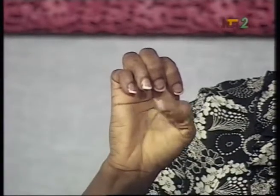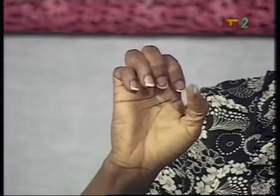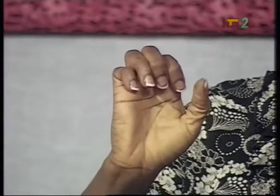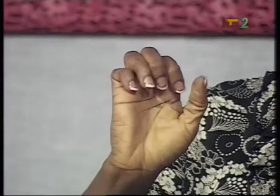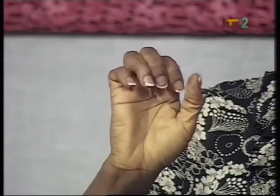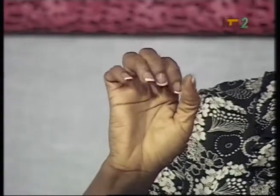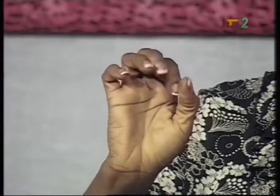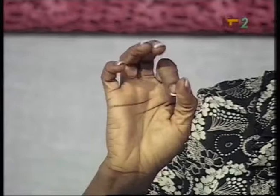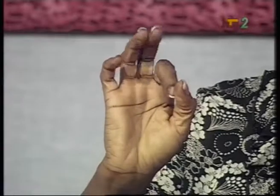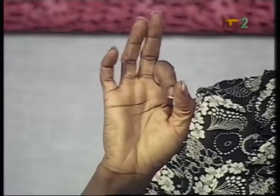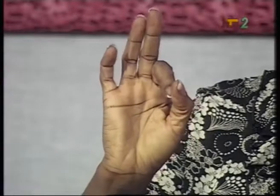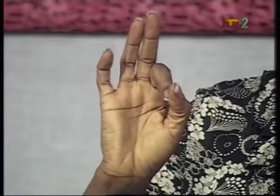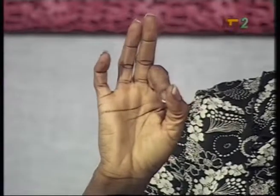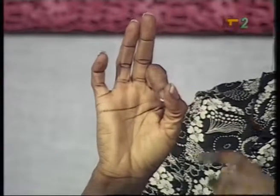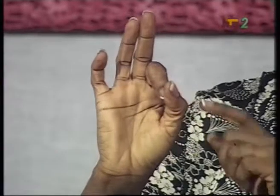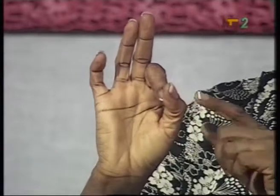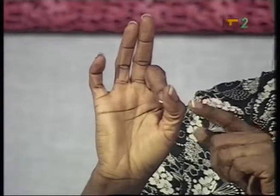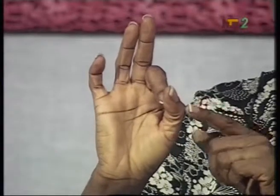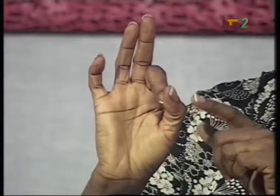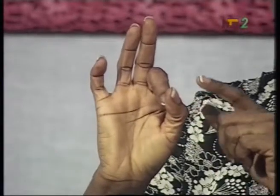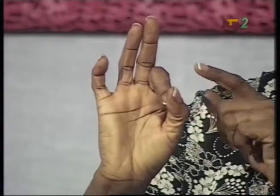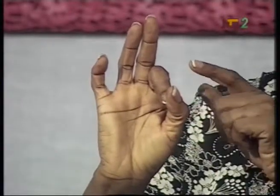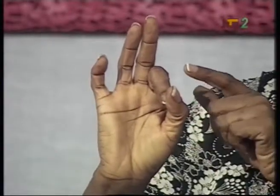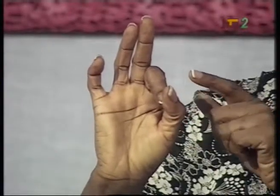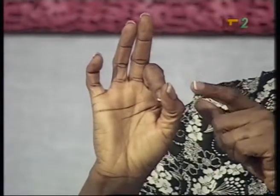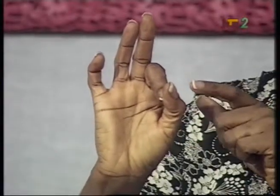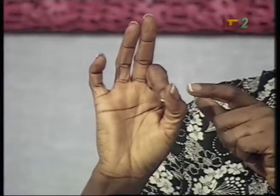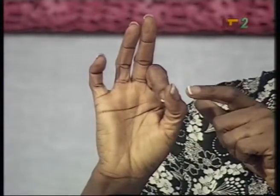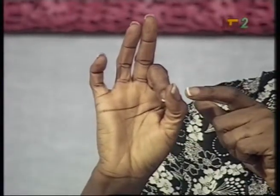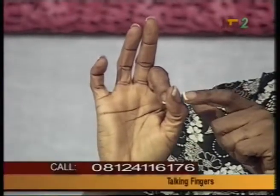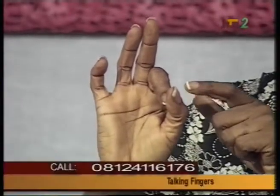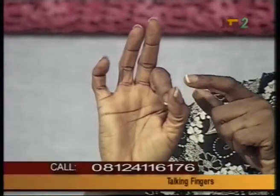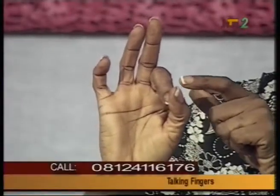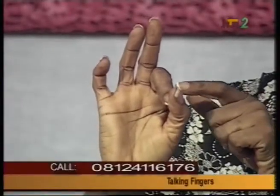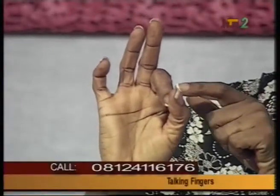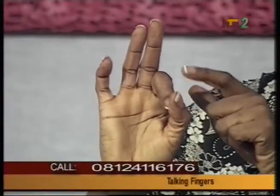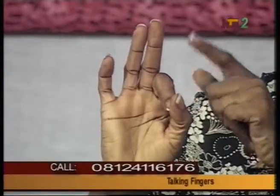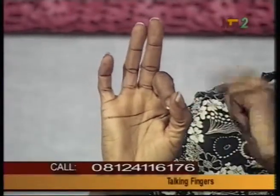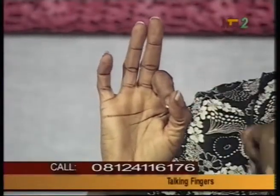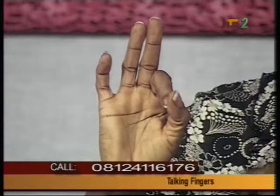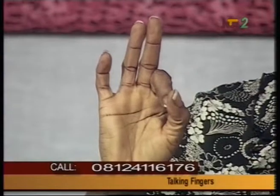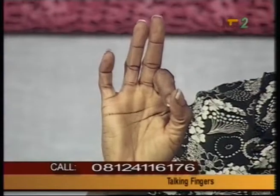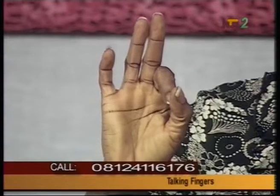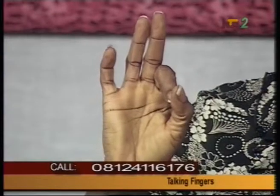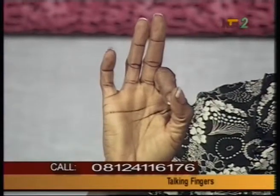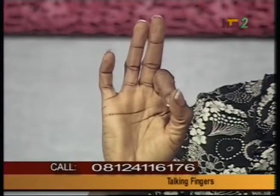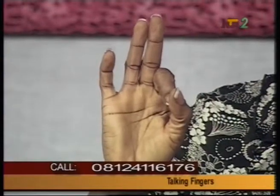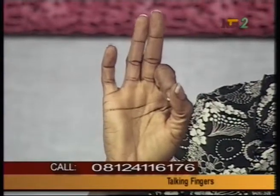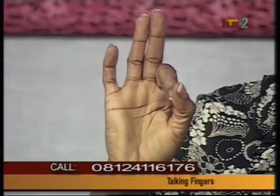And F is just holding your index finger with your thumb with your index finger, extending other fingers upwards. That's letter